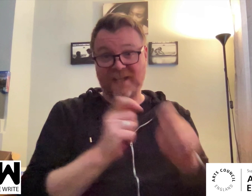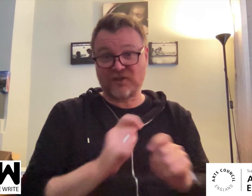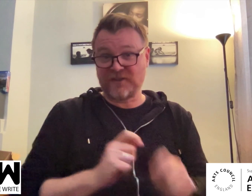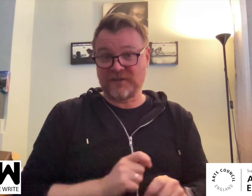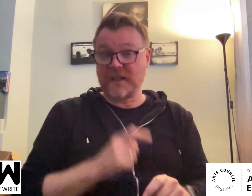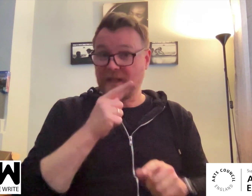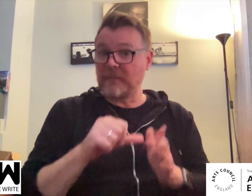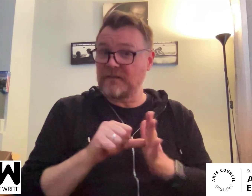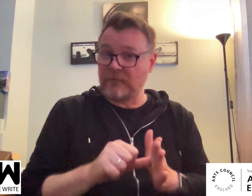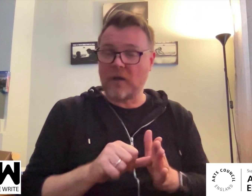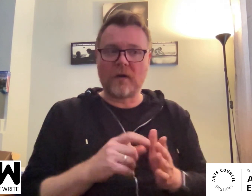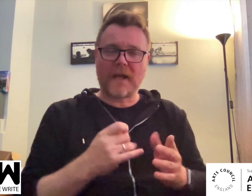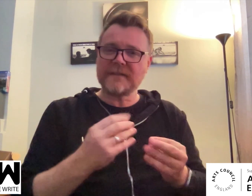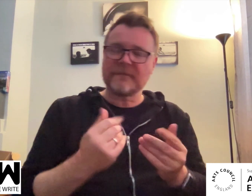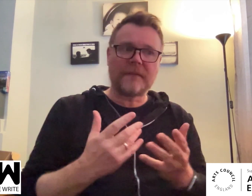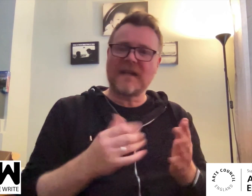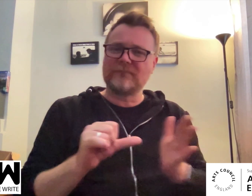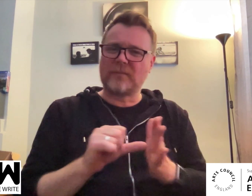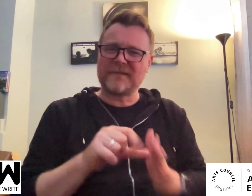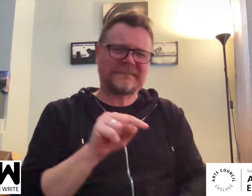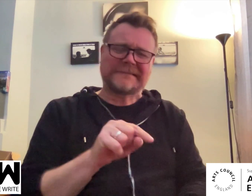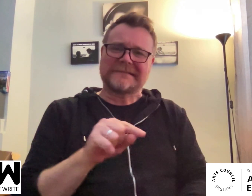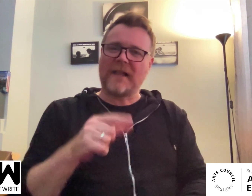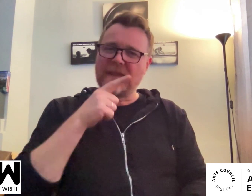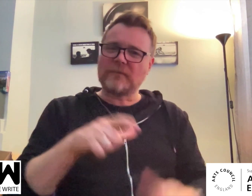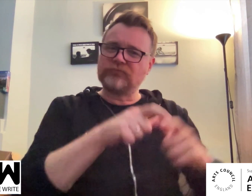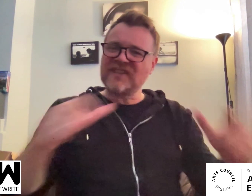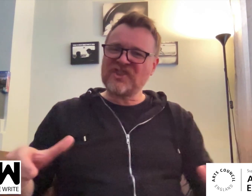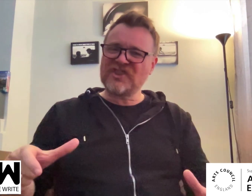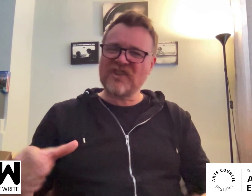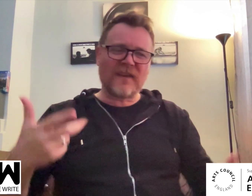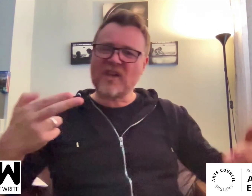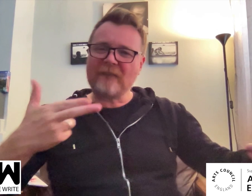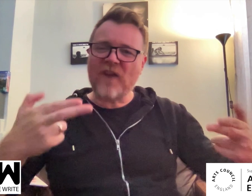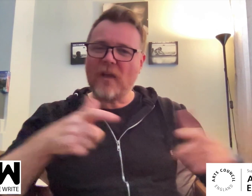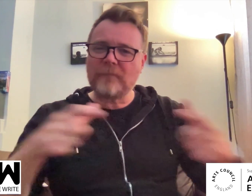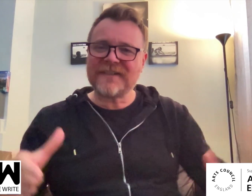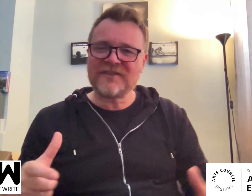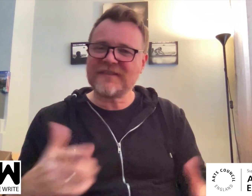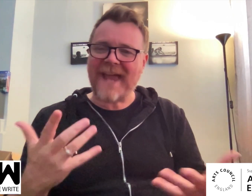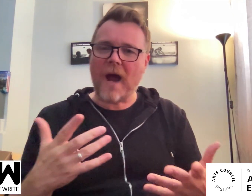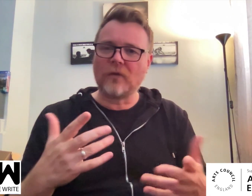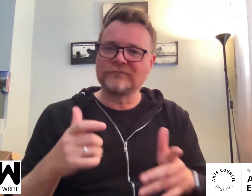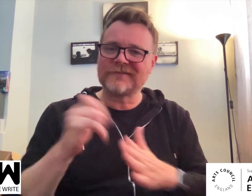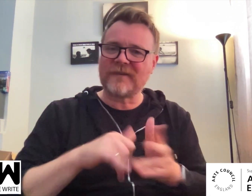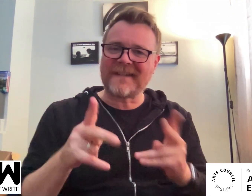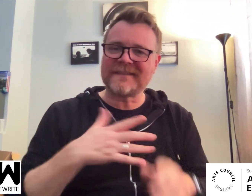the changes suggested. It can be quite difficult sometimes. There can be problems. There might be some shot in there